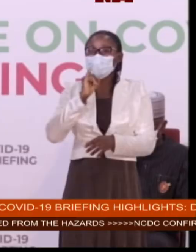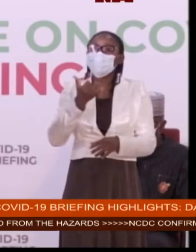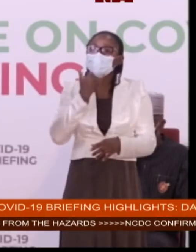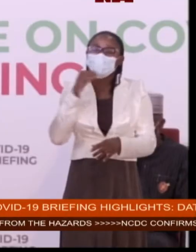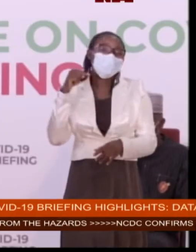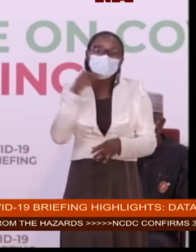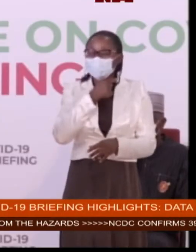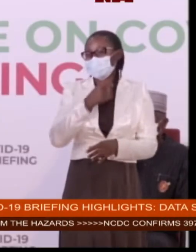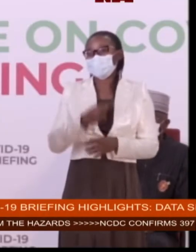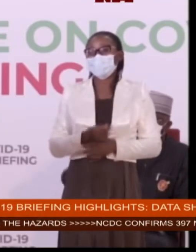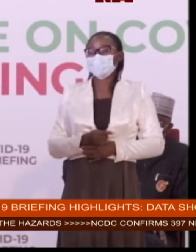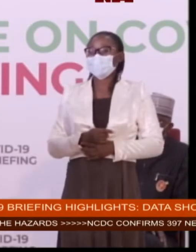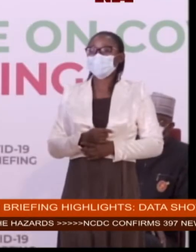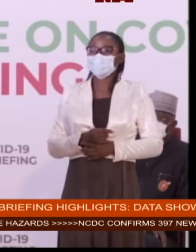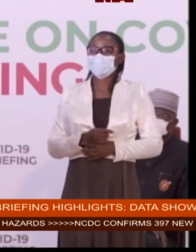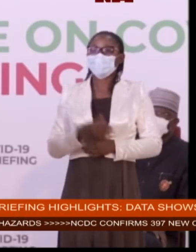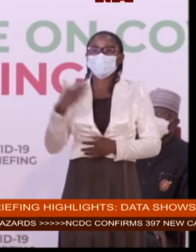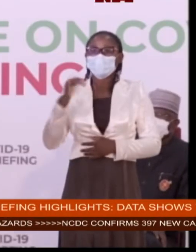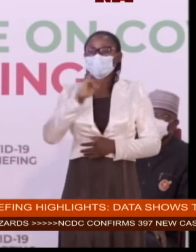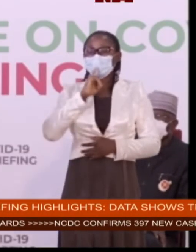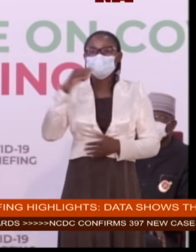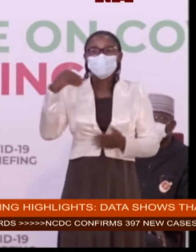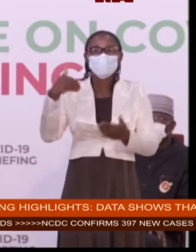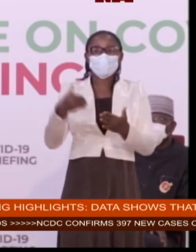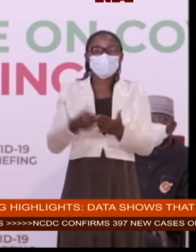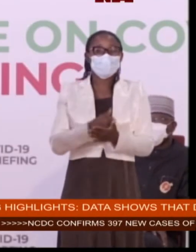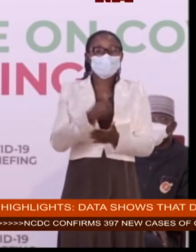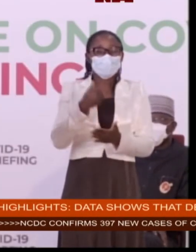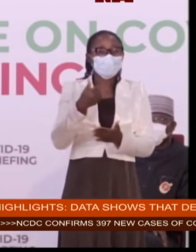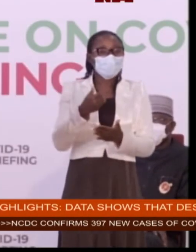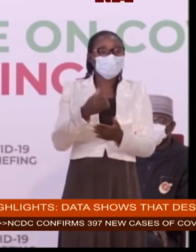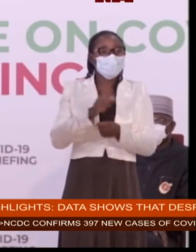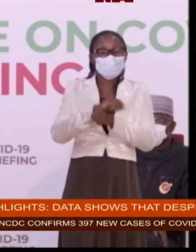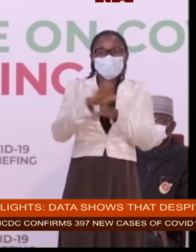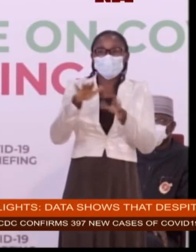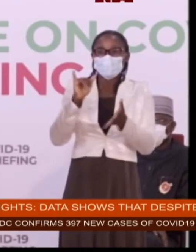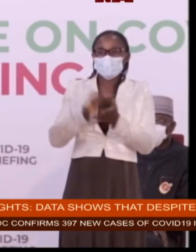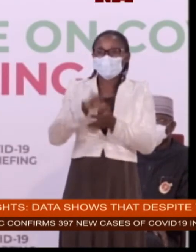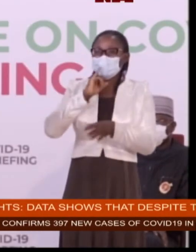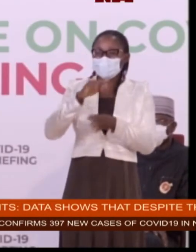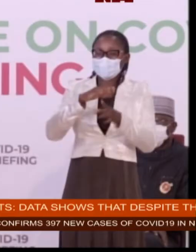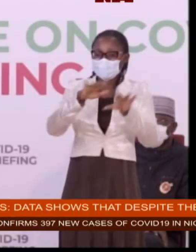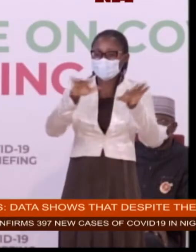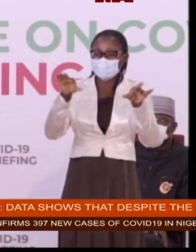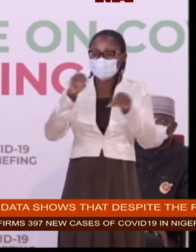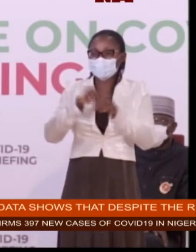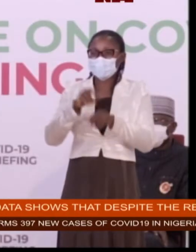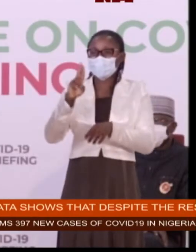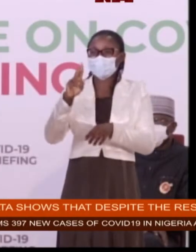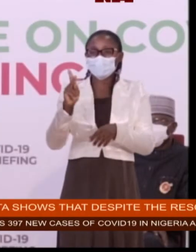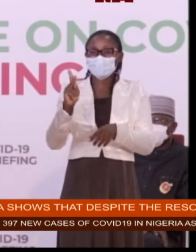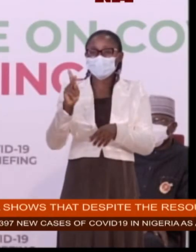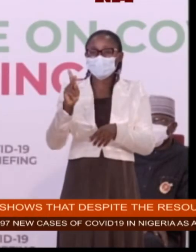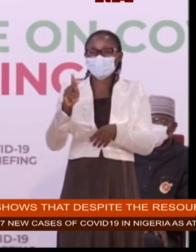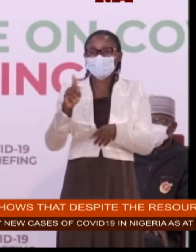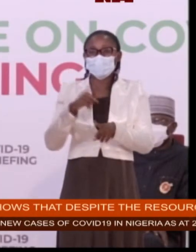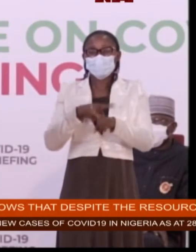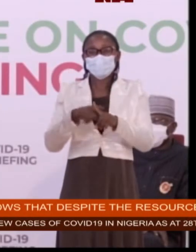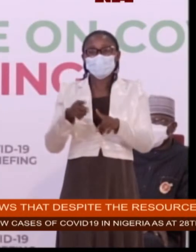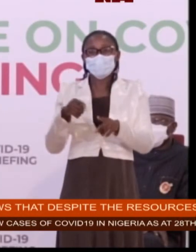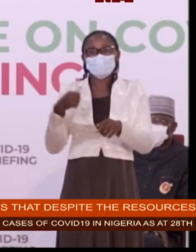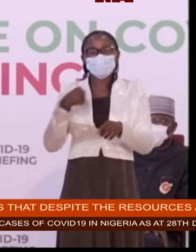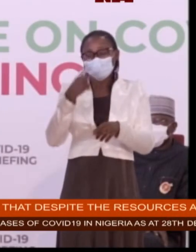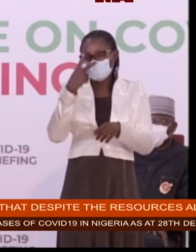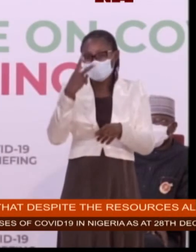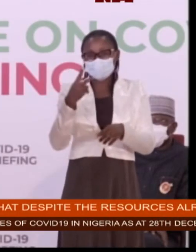Like the chair said, there's a new variant circulating in the UK, but like we've said severally, there are new variants of viruses appearing